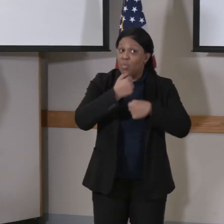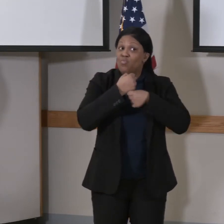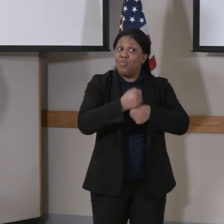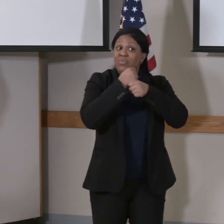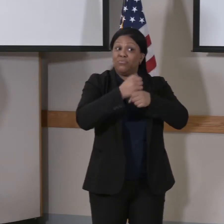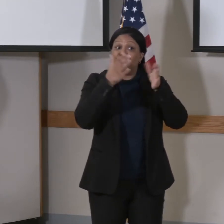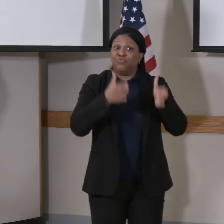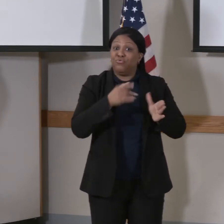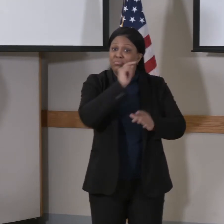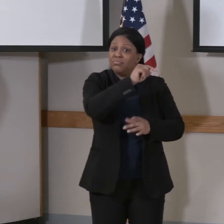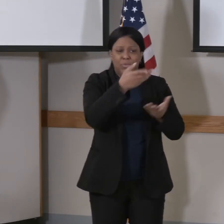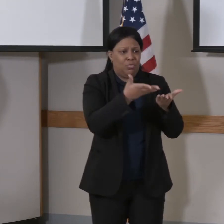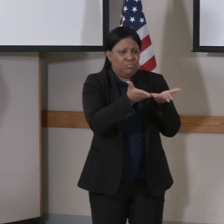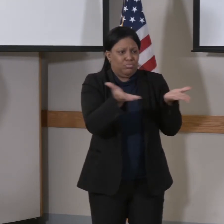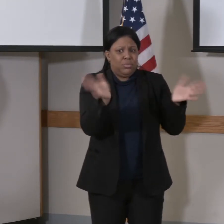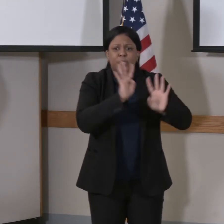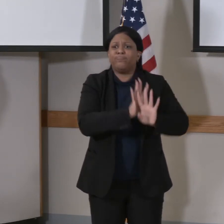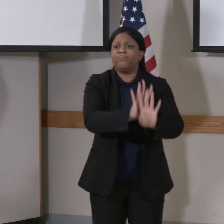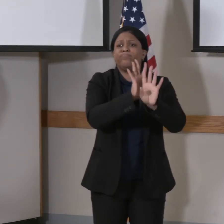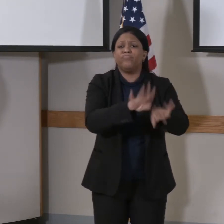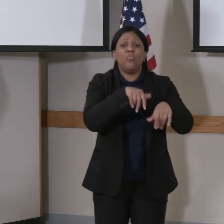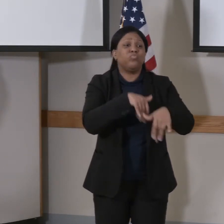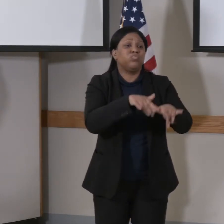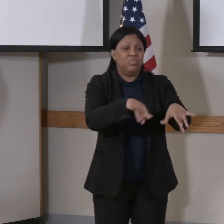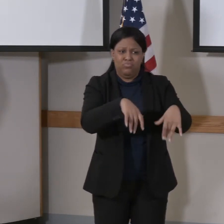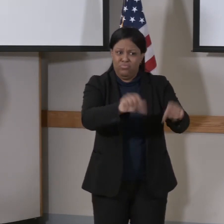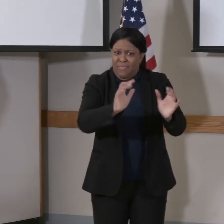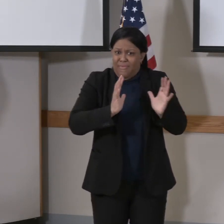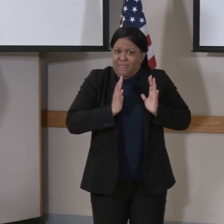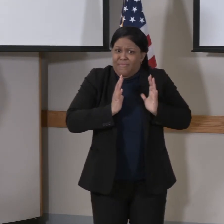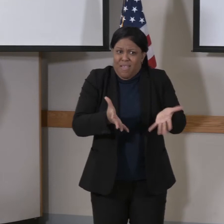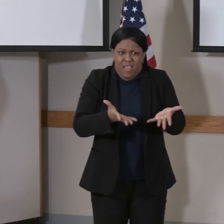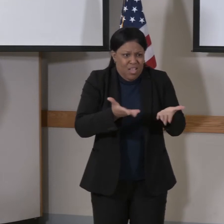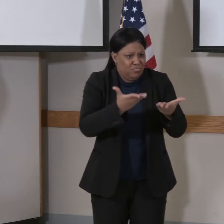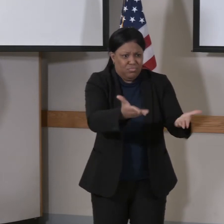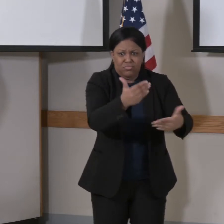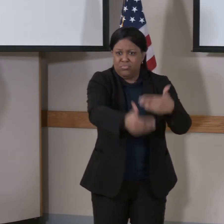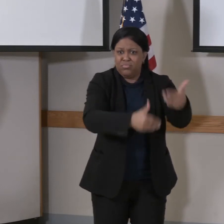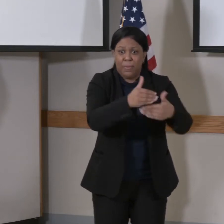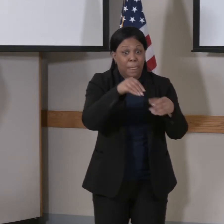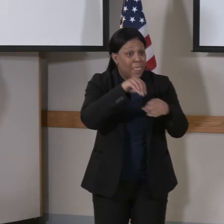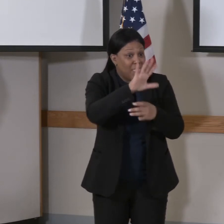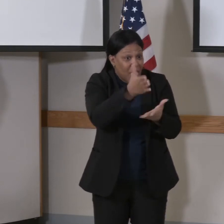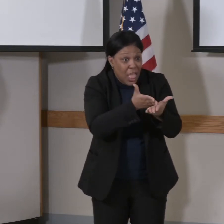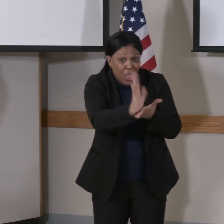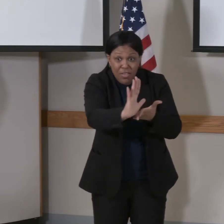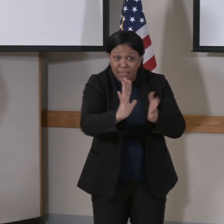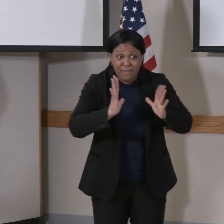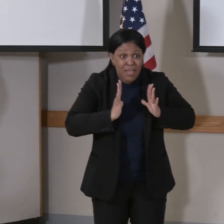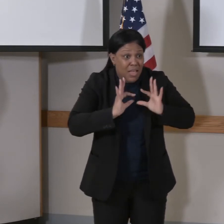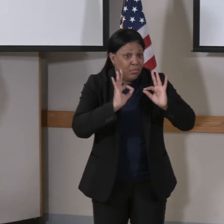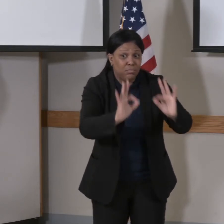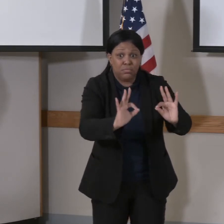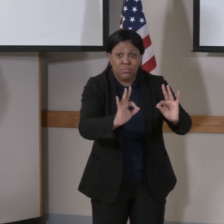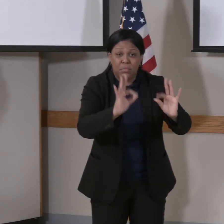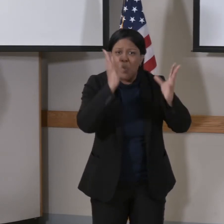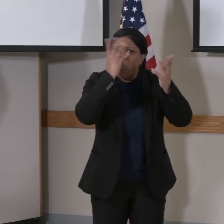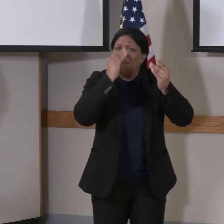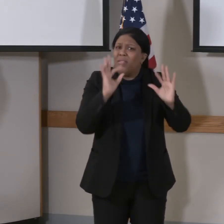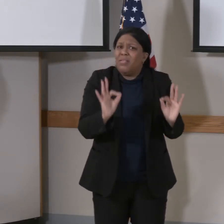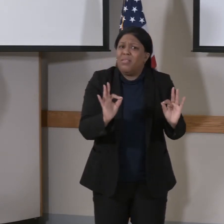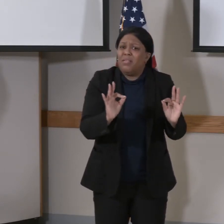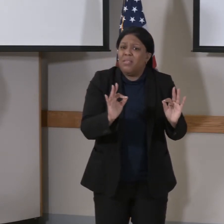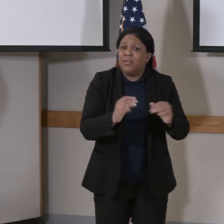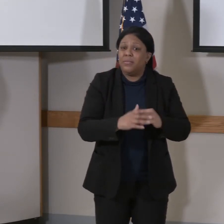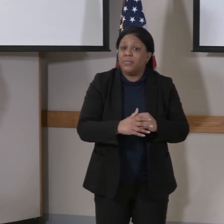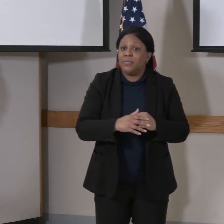peaceful, they're lawful, they're well within everyone's First Amendment rights. And when it's done right, it's a beautiful thing. The freeway is not the place to